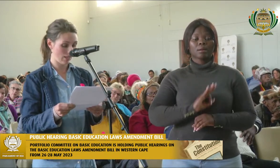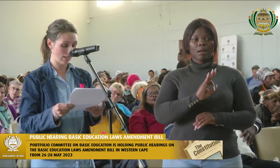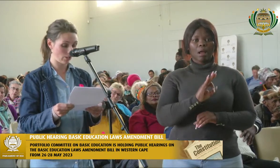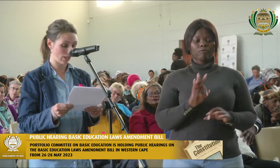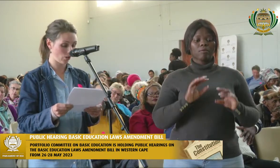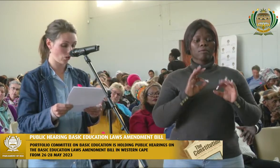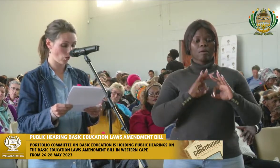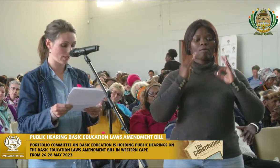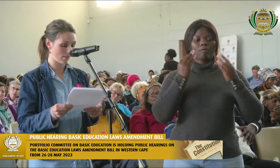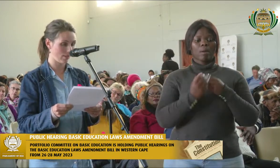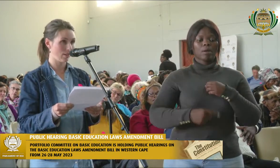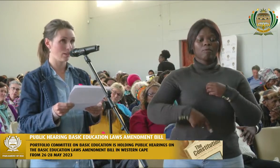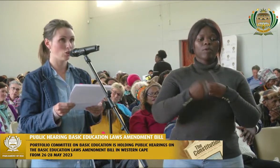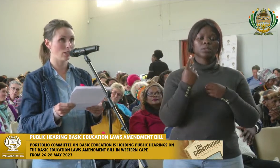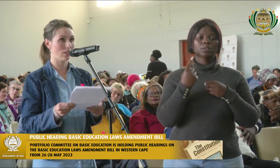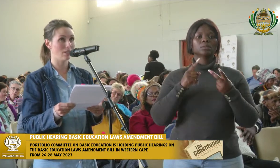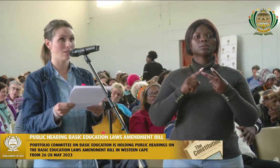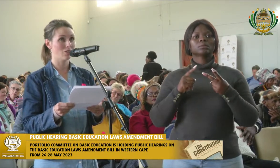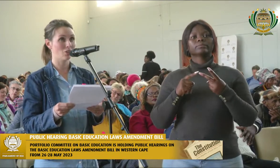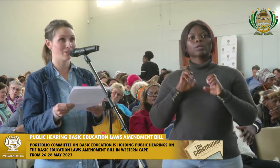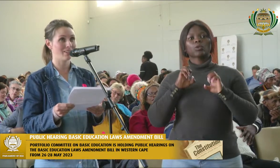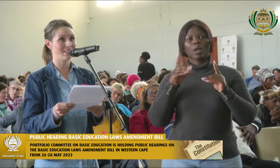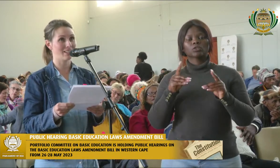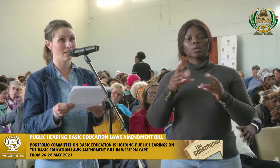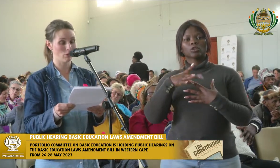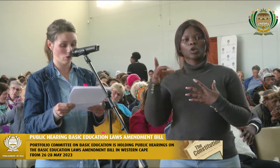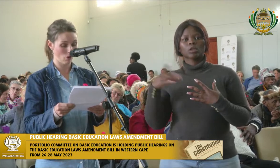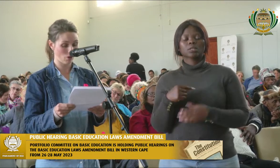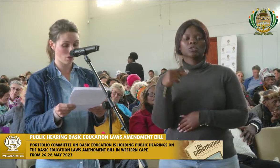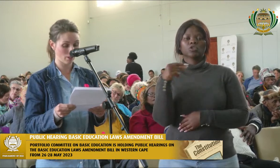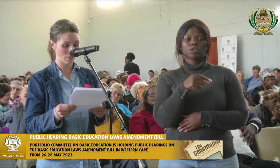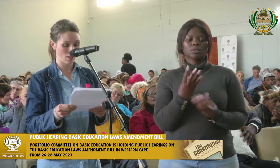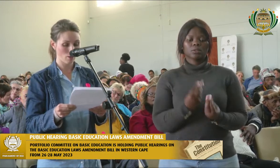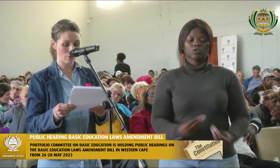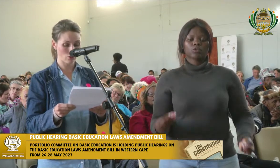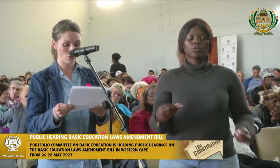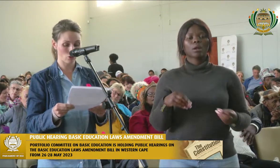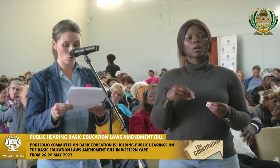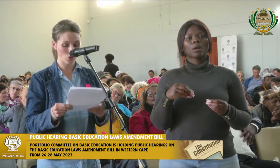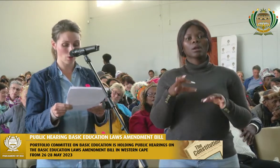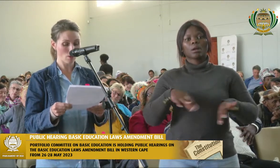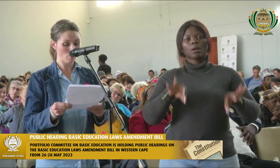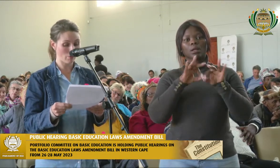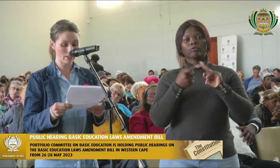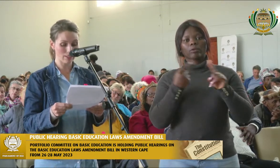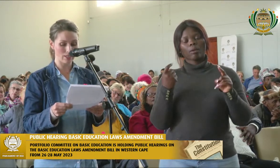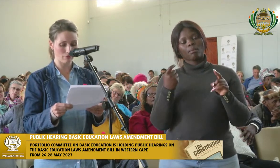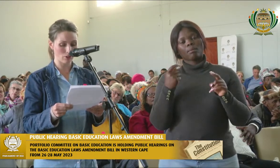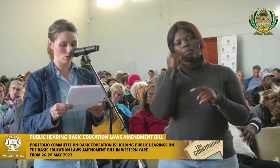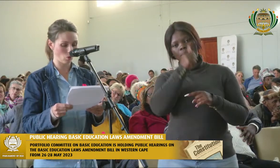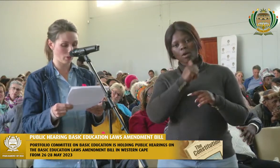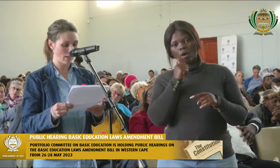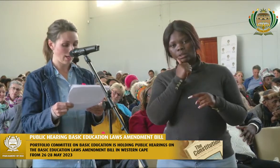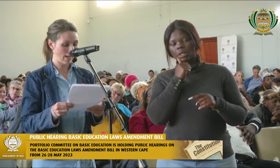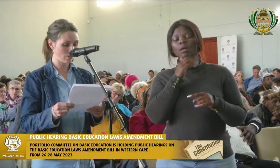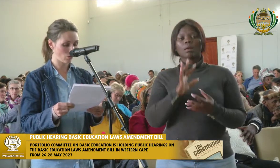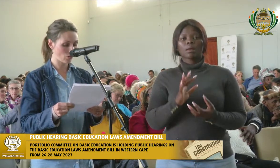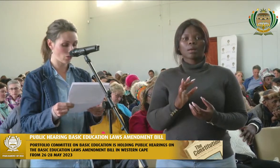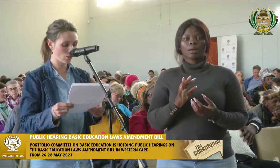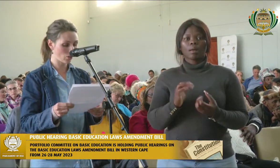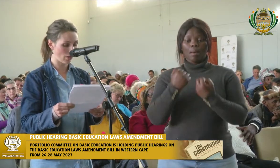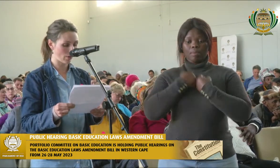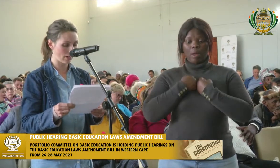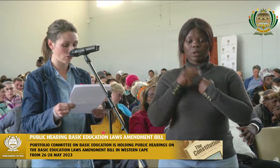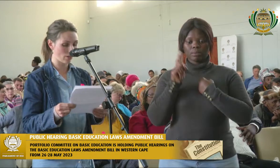freedom in education choice. G, children is a gift of God. Parents should also be rightly loved and taught, as